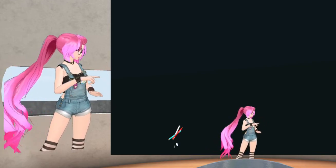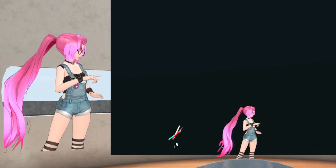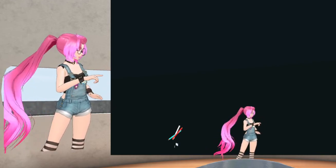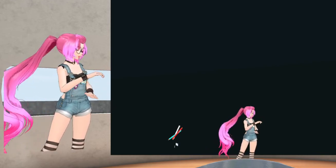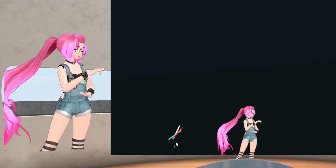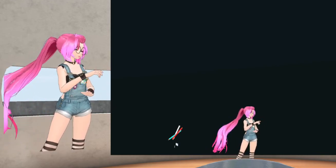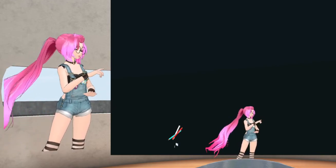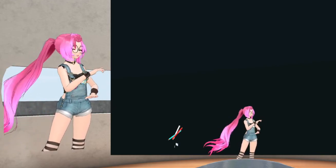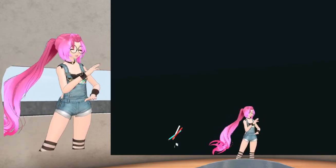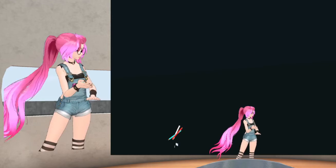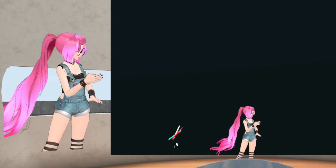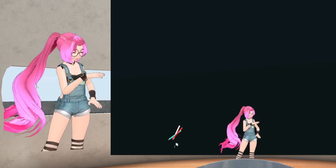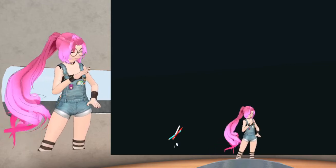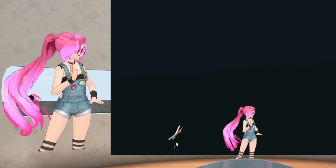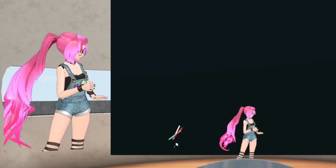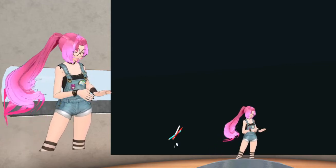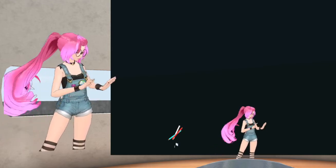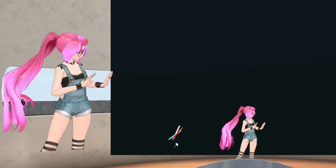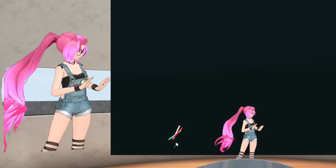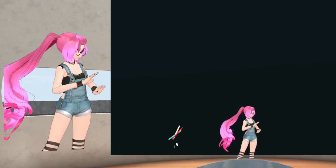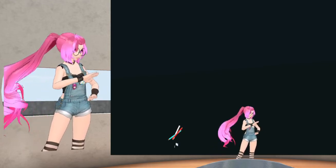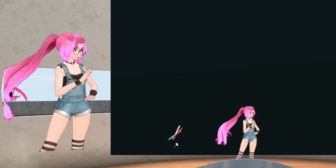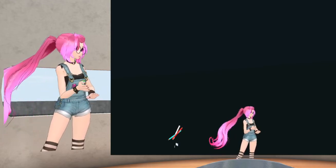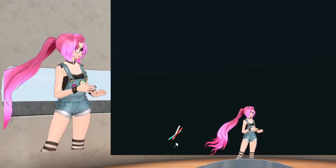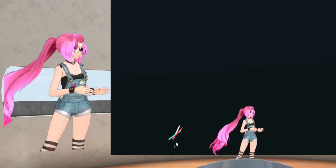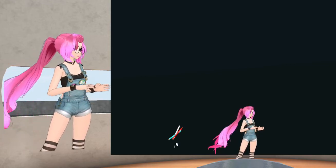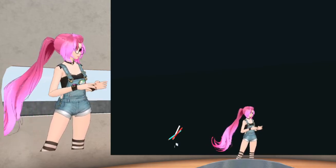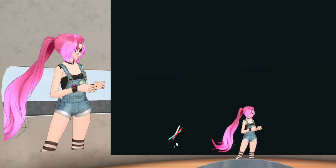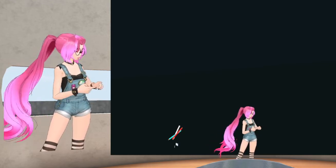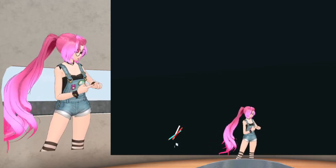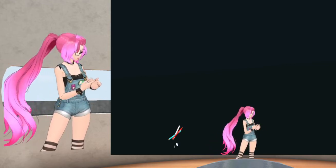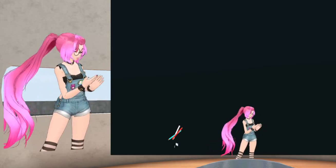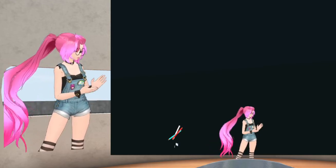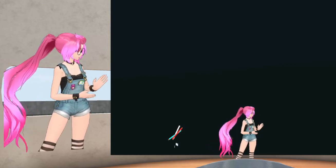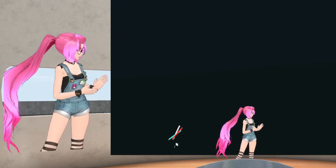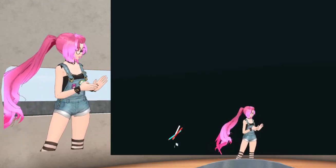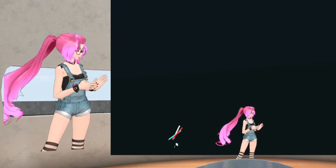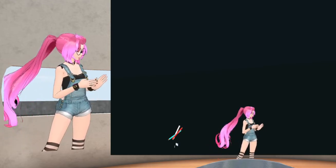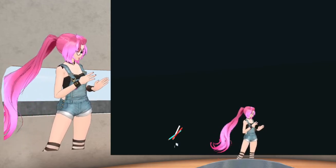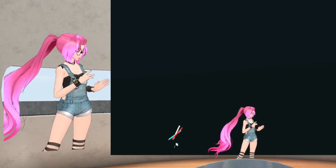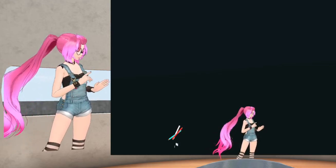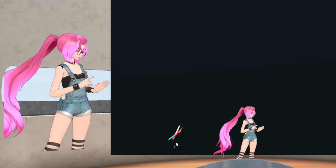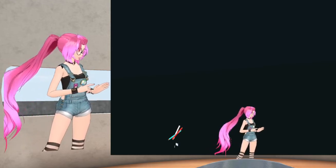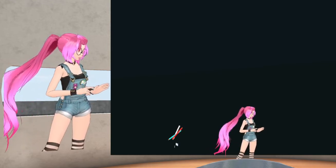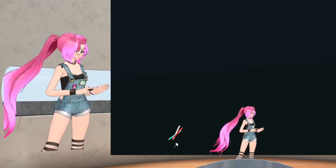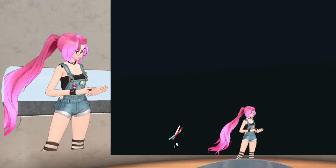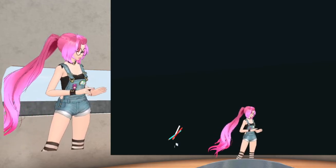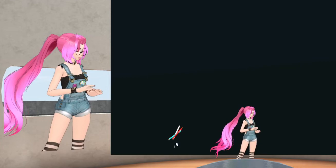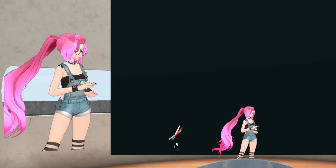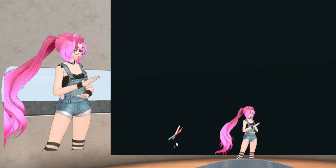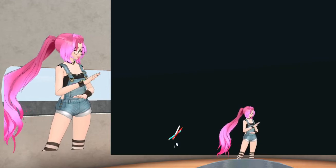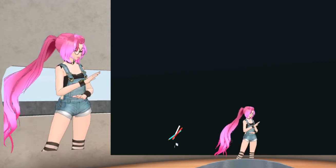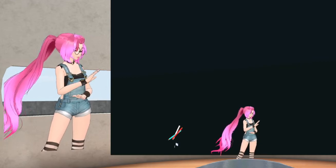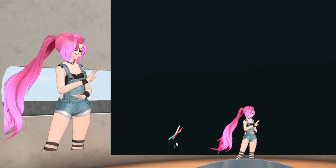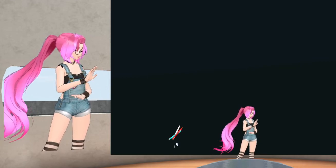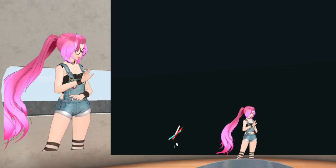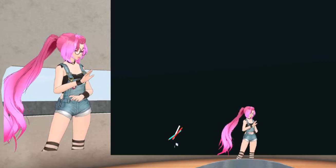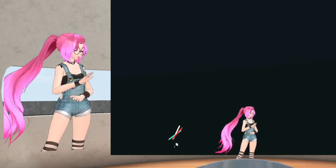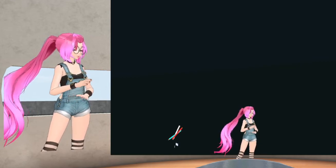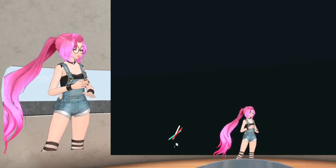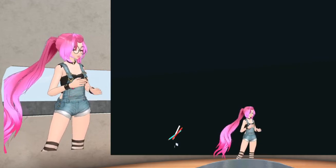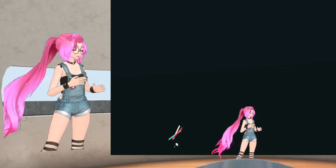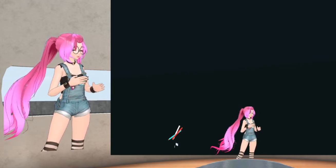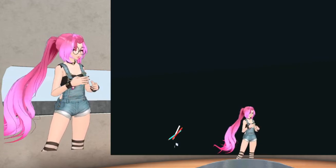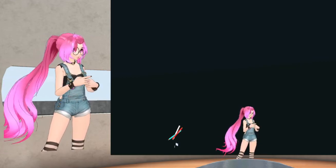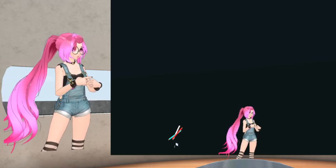exception. Finger spelling never change hands ever, unless you have like an injury or like a specific reason, but you never